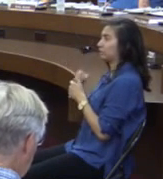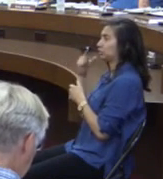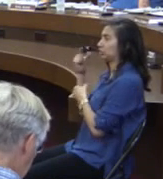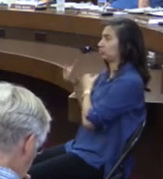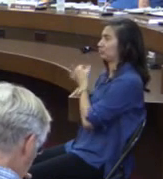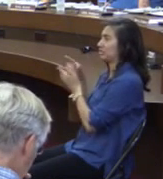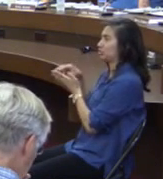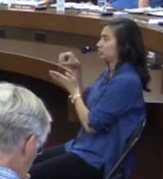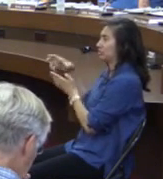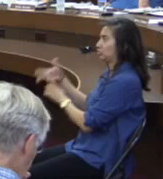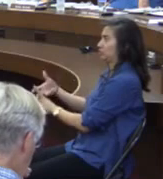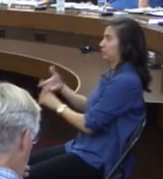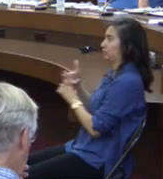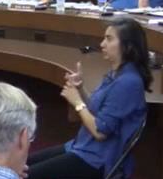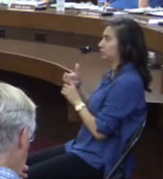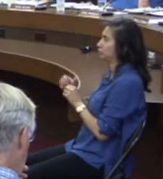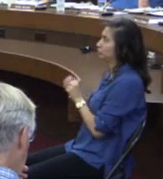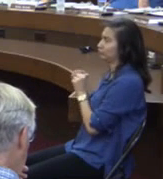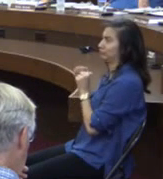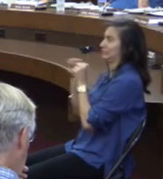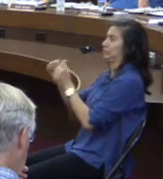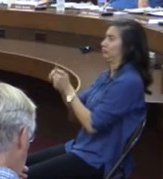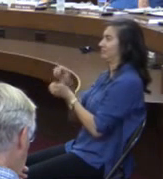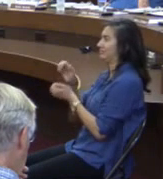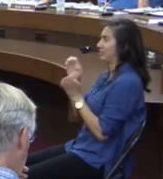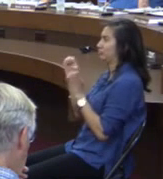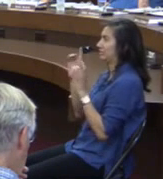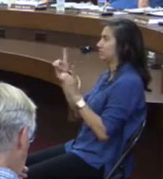generation in the United States to move forward.